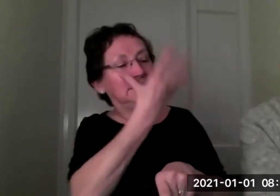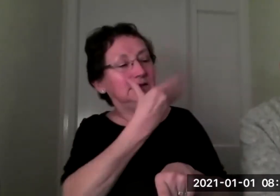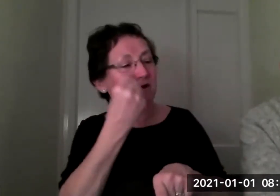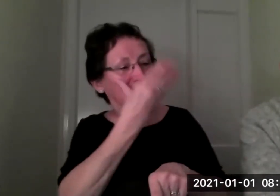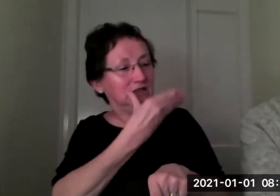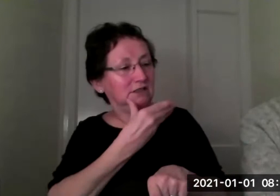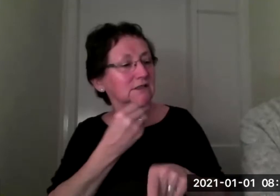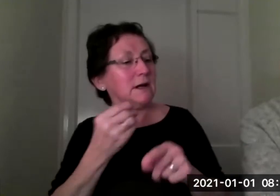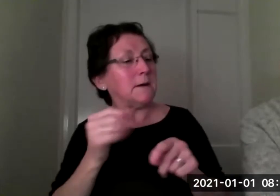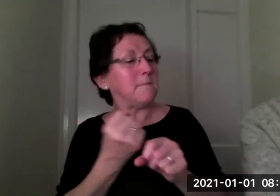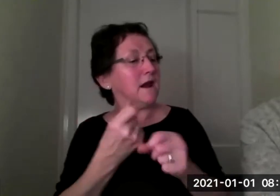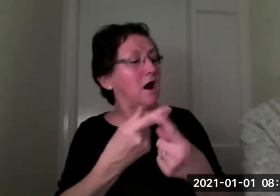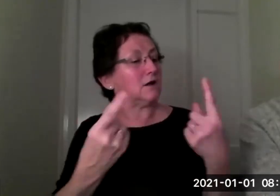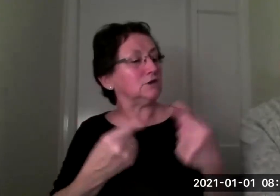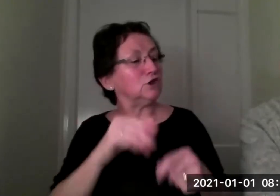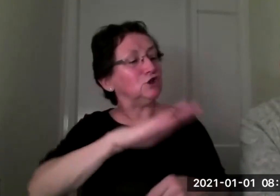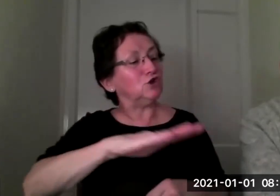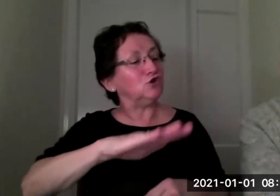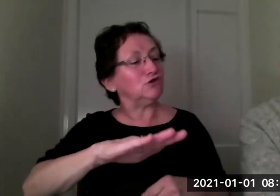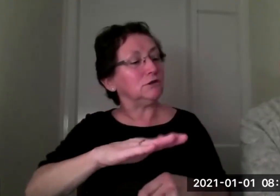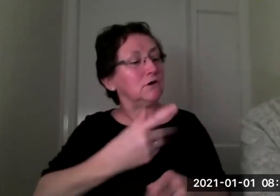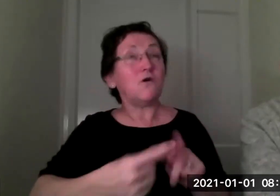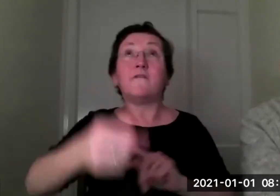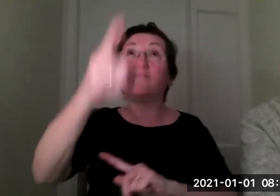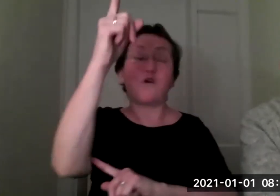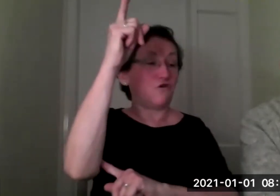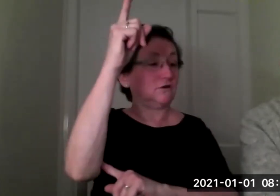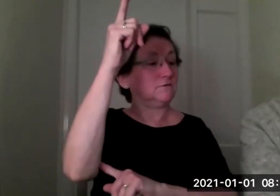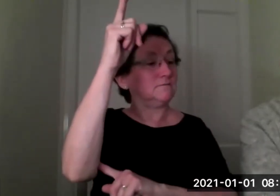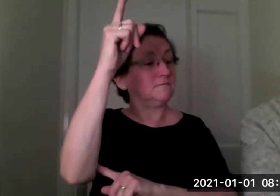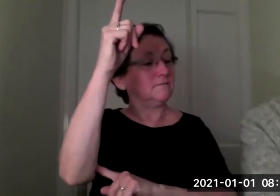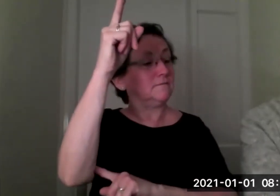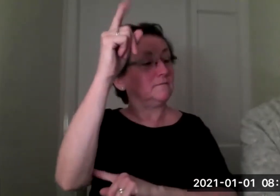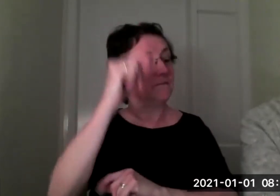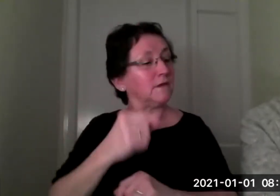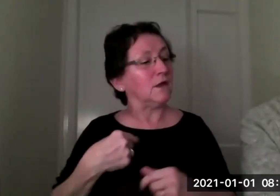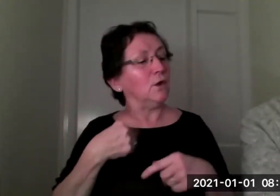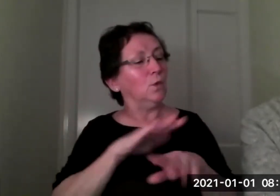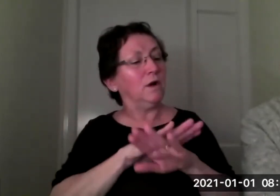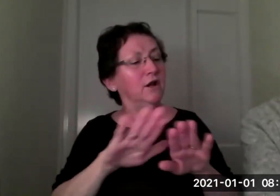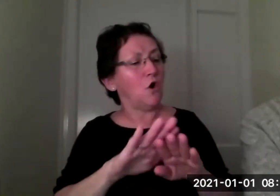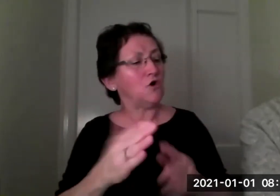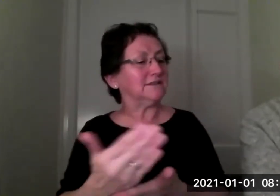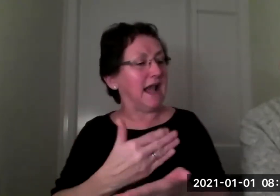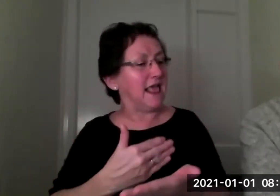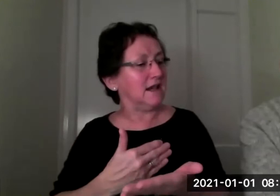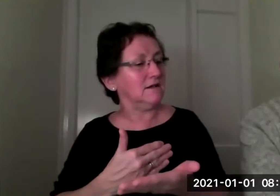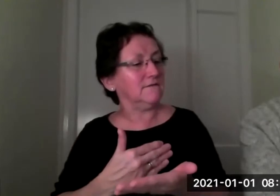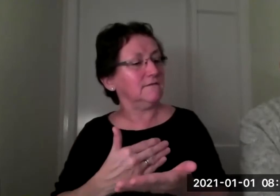Spirit makes us children of God. We are not slaves.